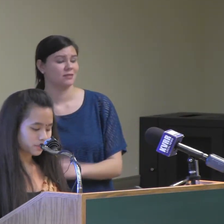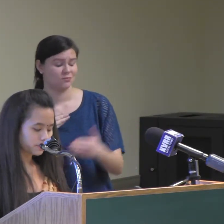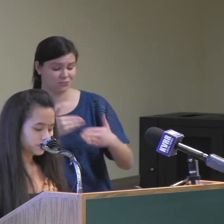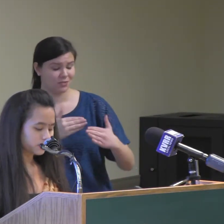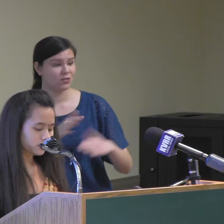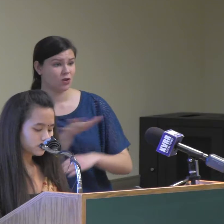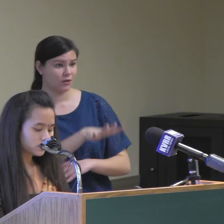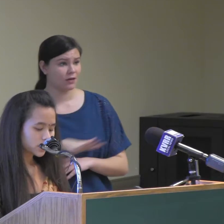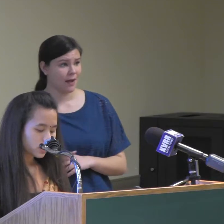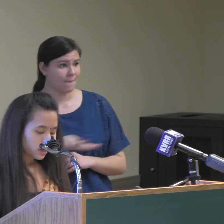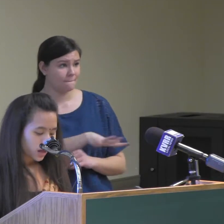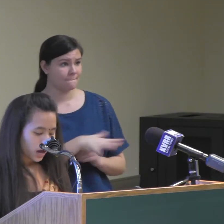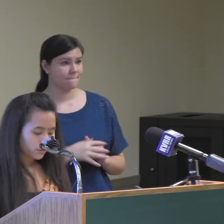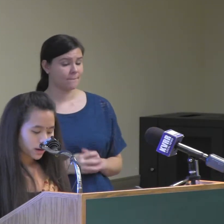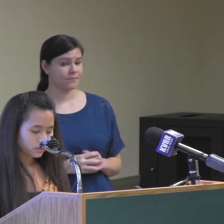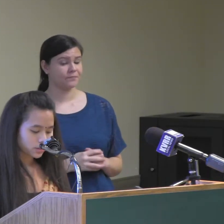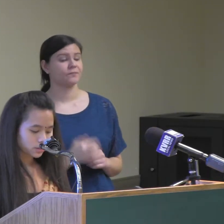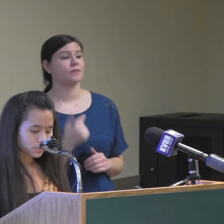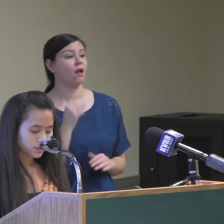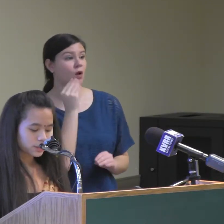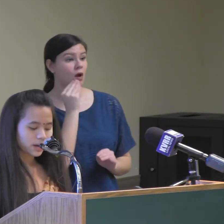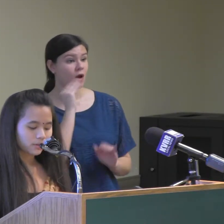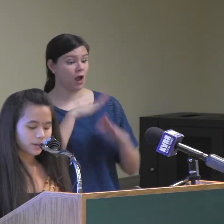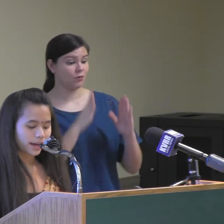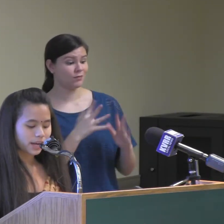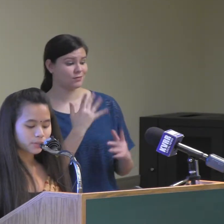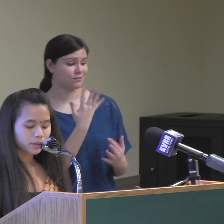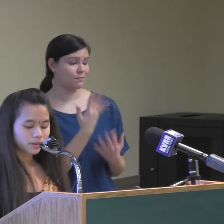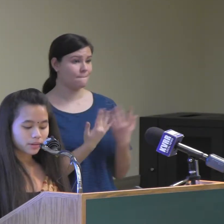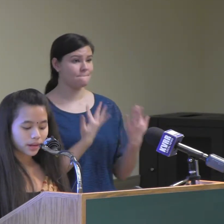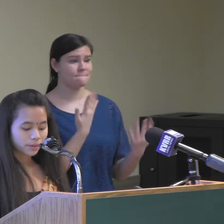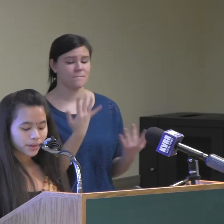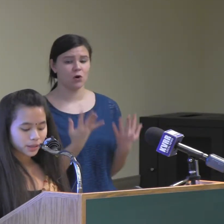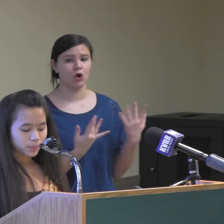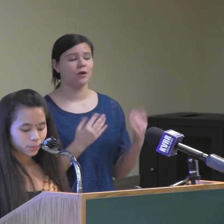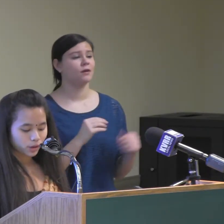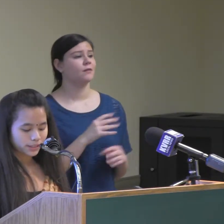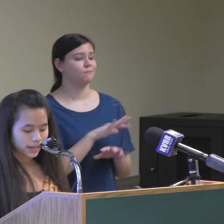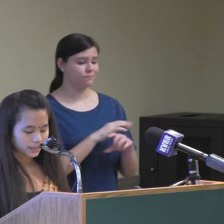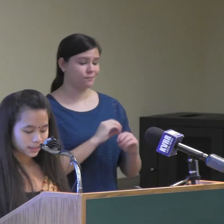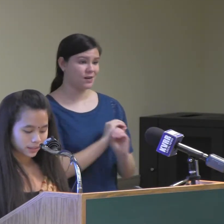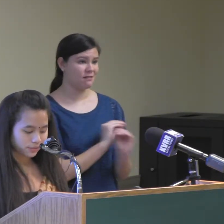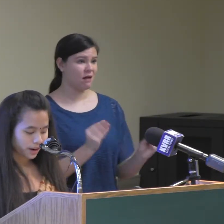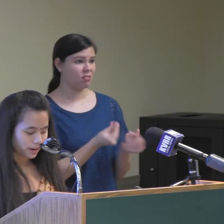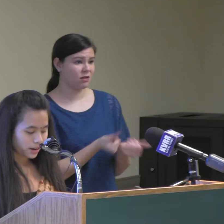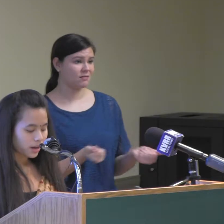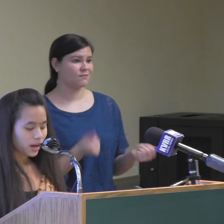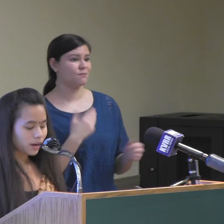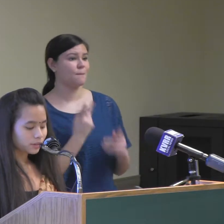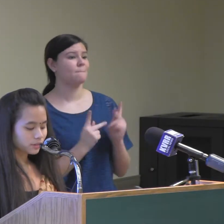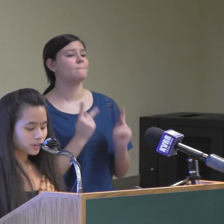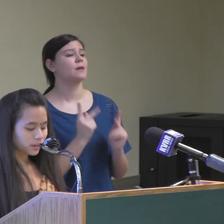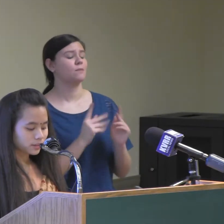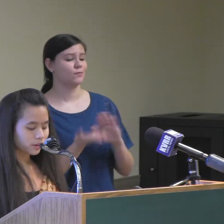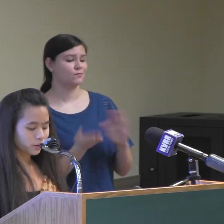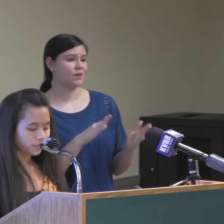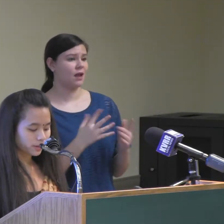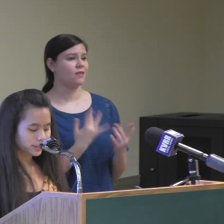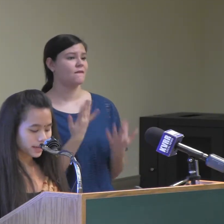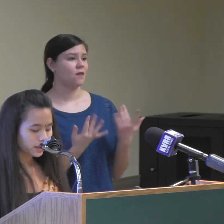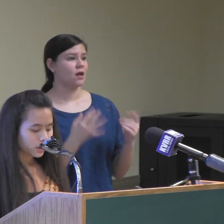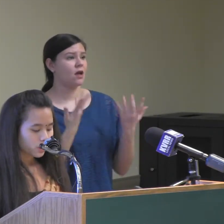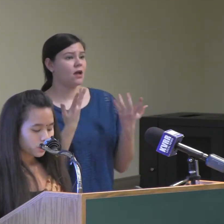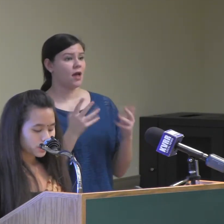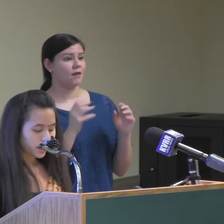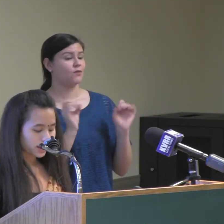camp. Our houses burned down and many people died in the fire. After that horrible